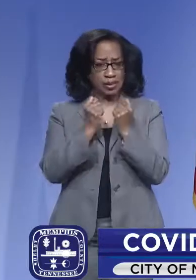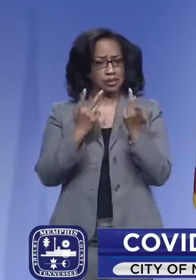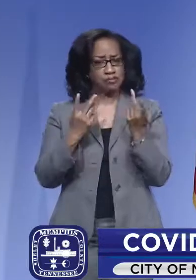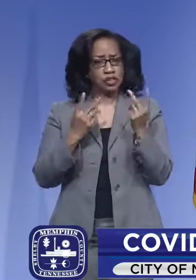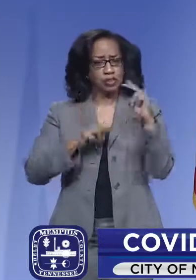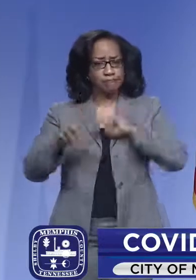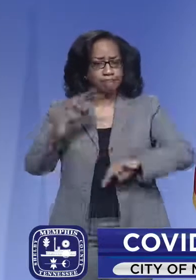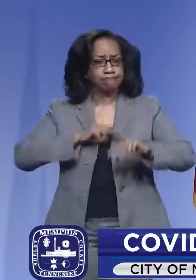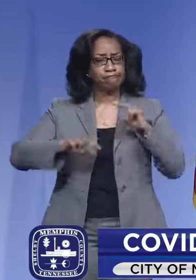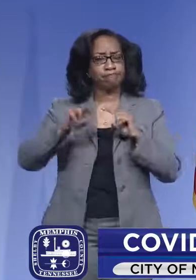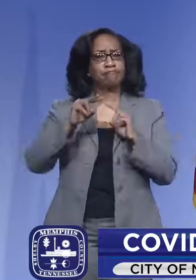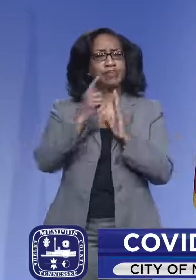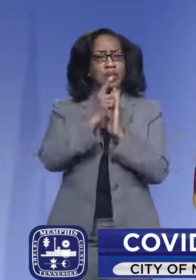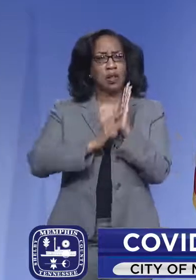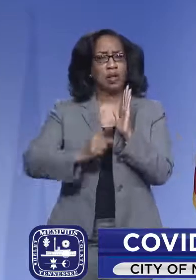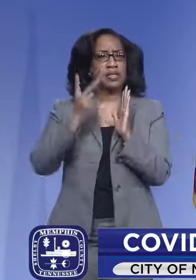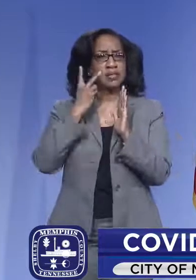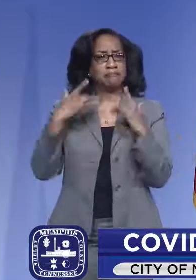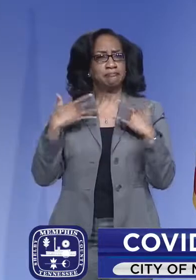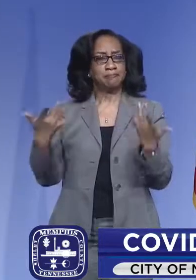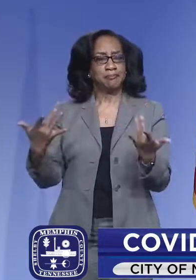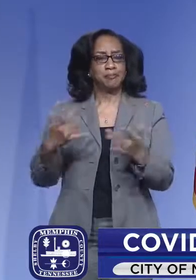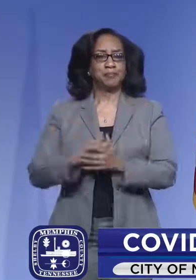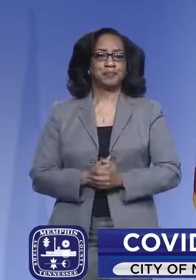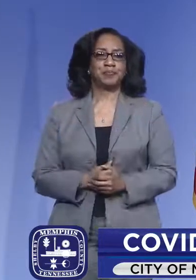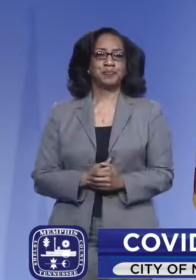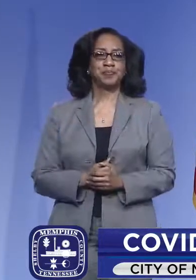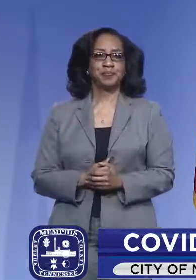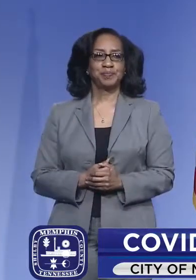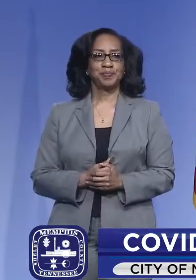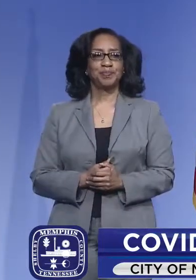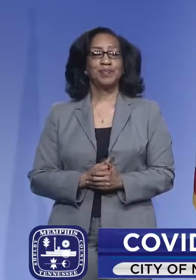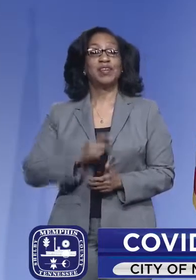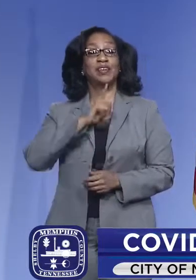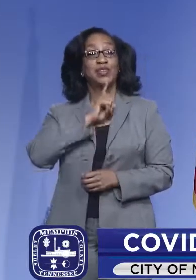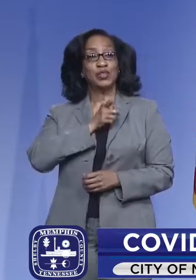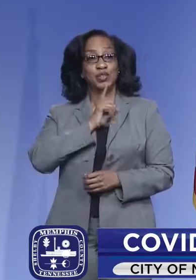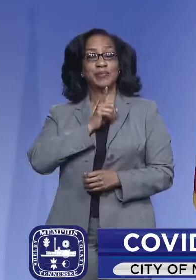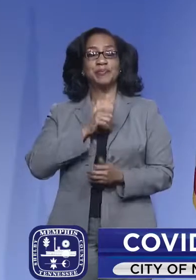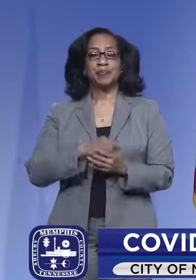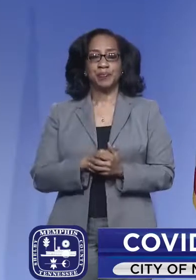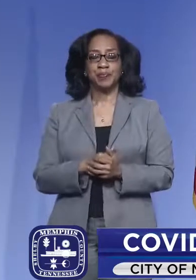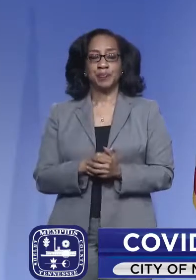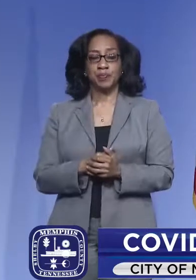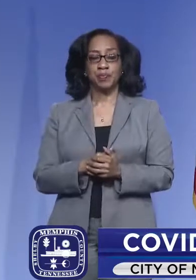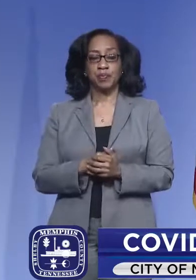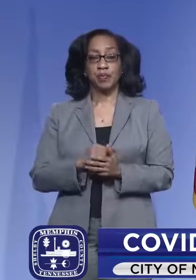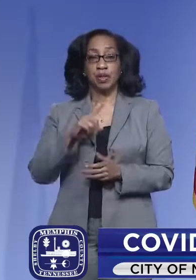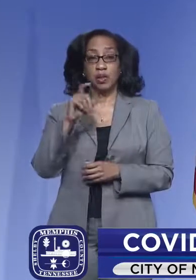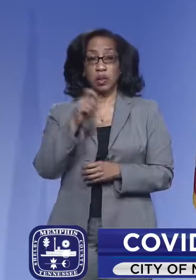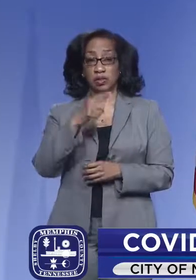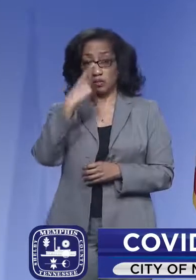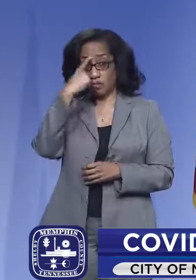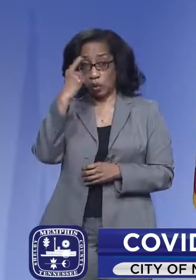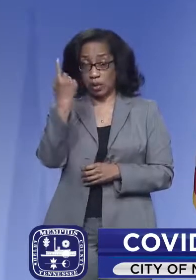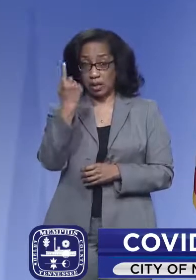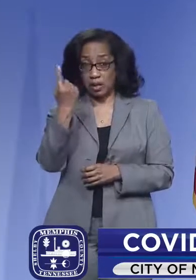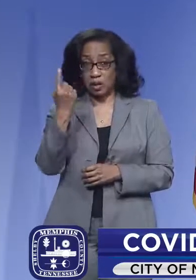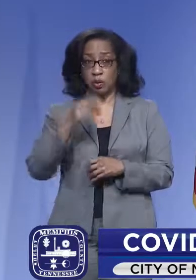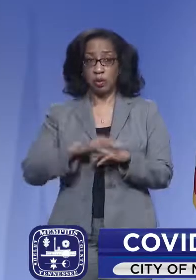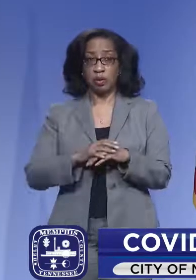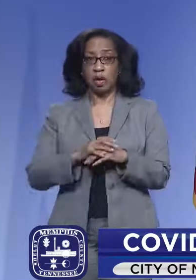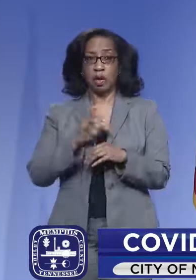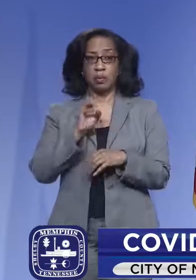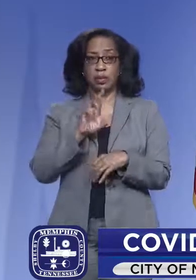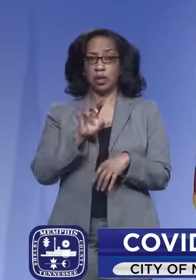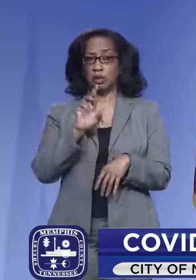city ordinance vis-a-vis the health order. Sure. And this question is for anyone but Dr. Sweat or Dr. Randolph